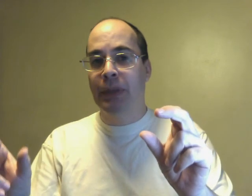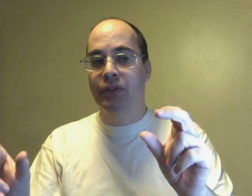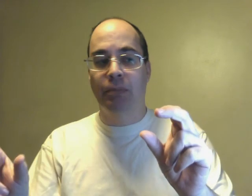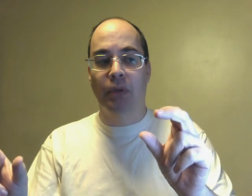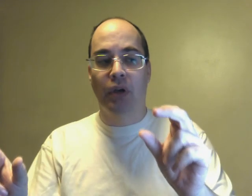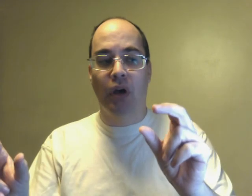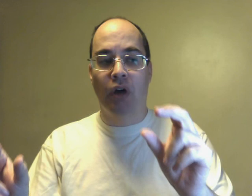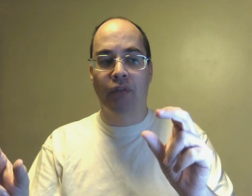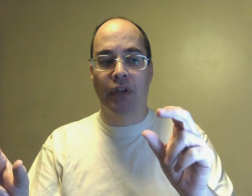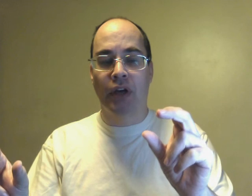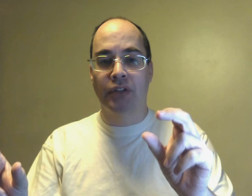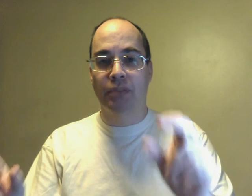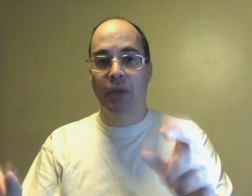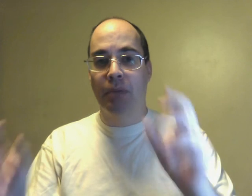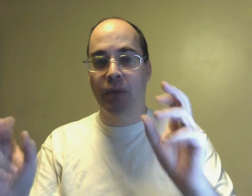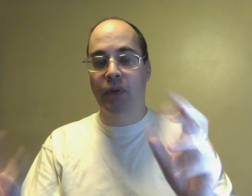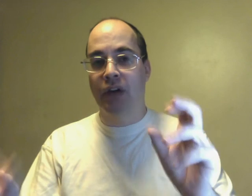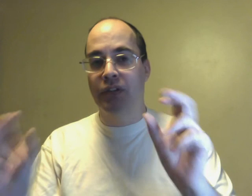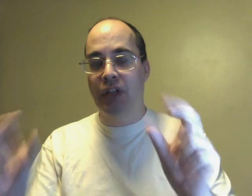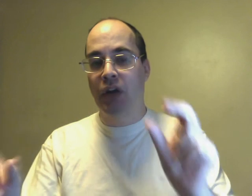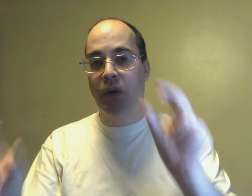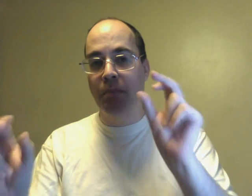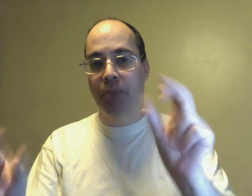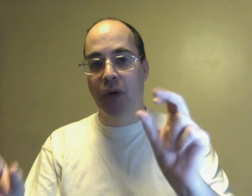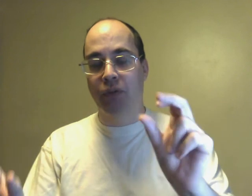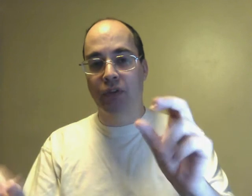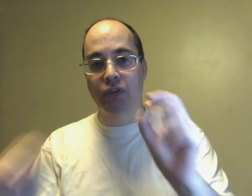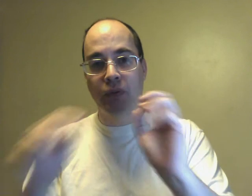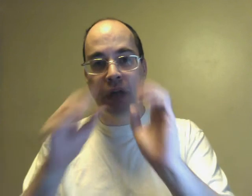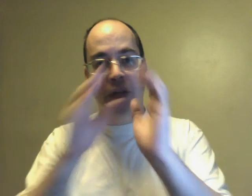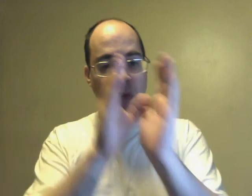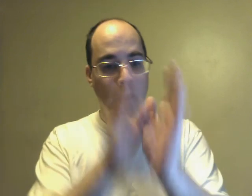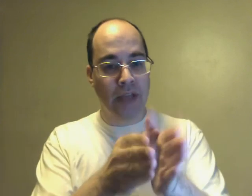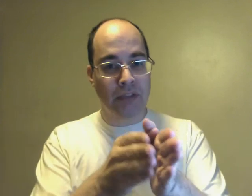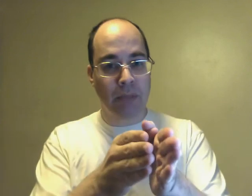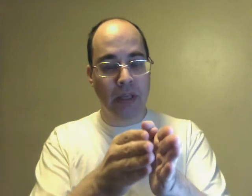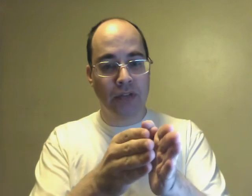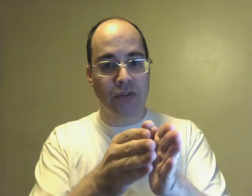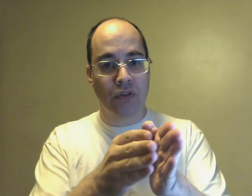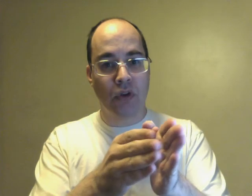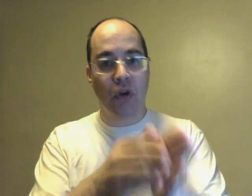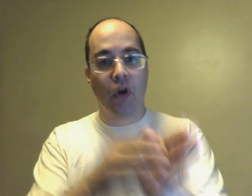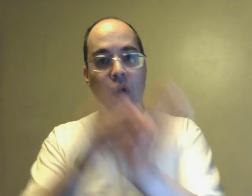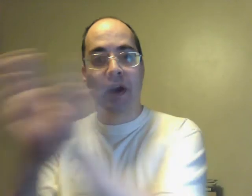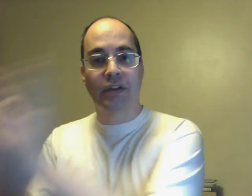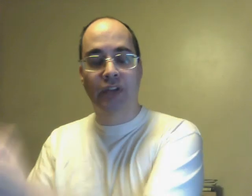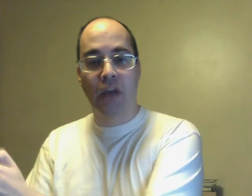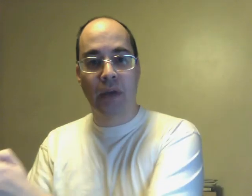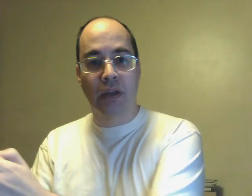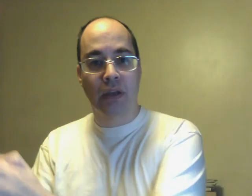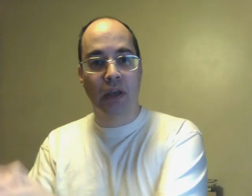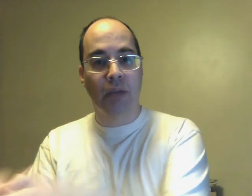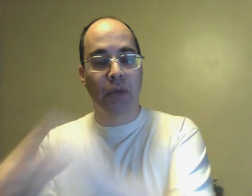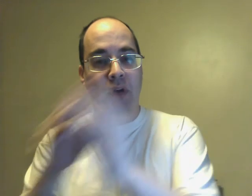momentum of an item, but you can't know both. So you neither know where something is or where it's going, but you can't